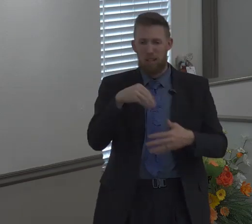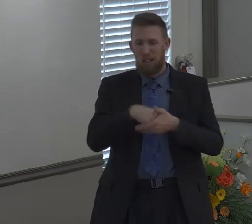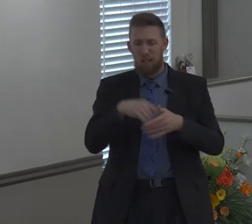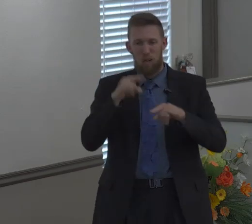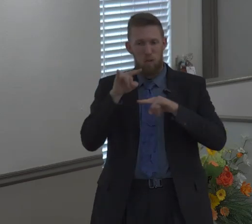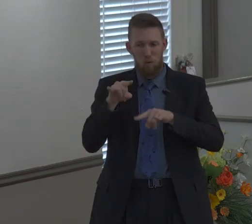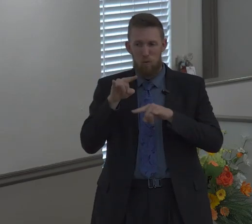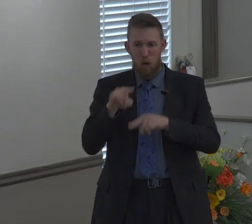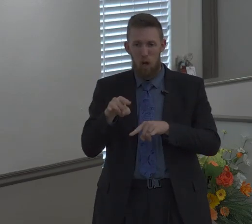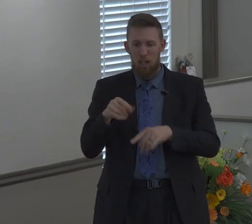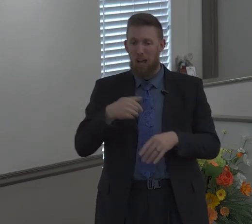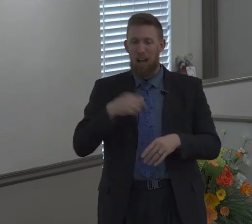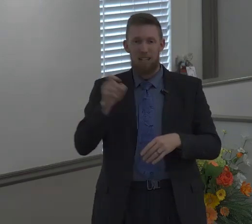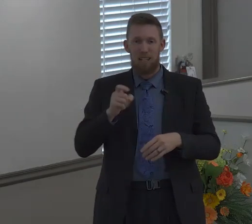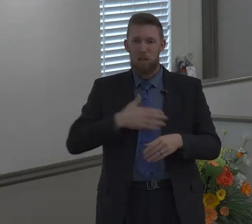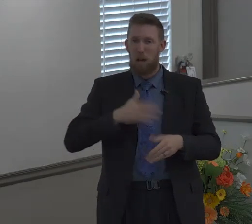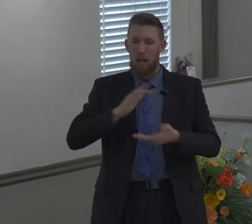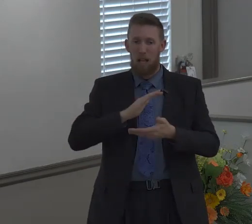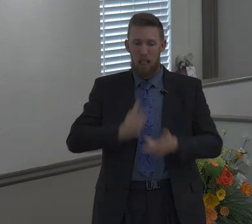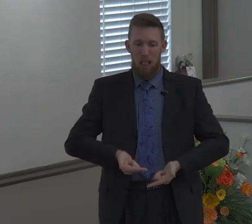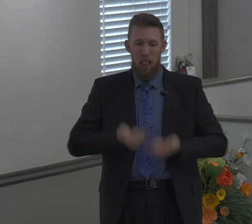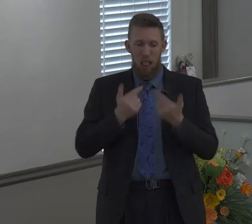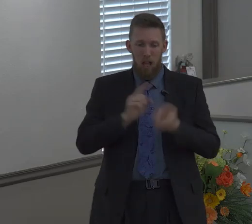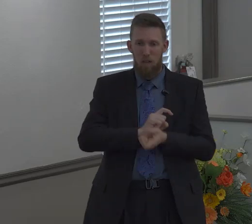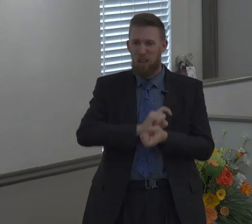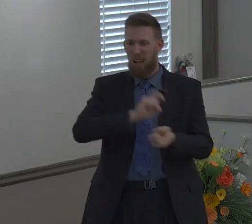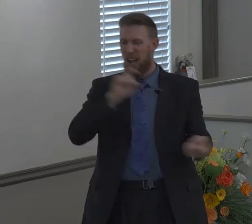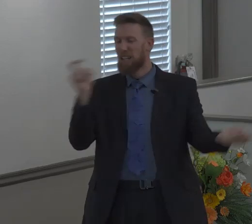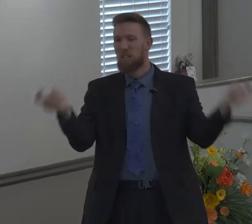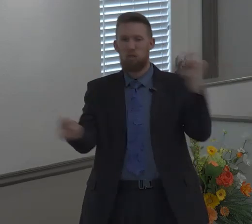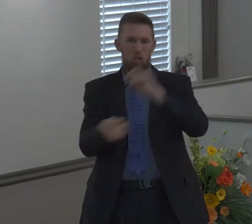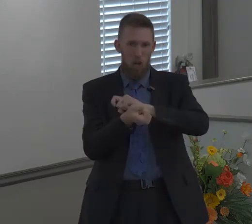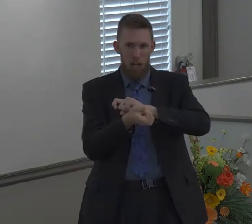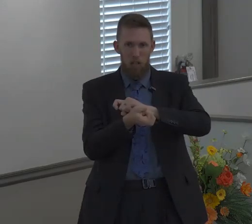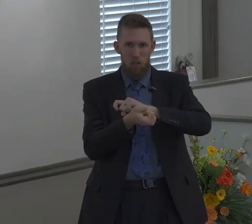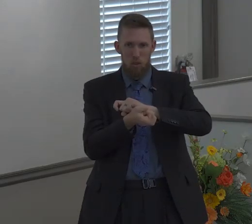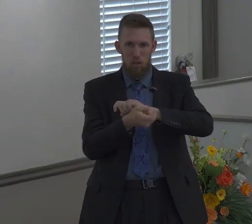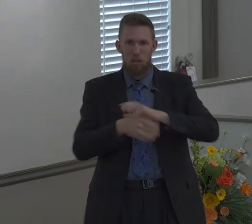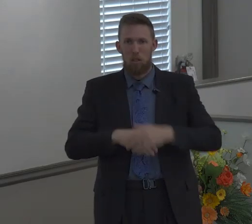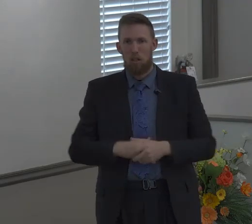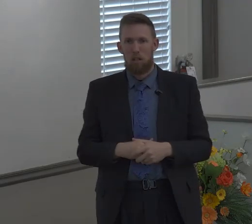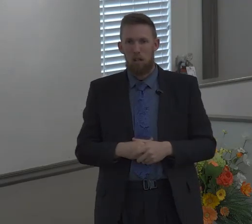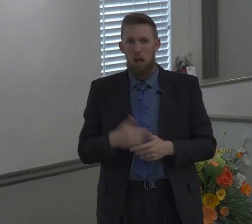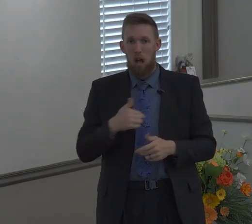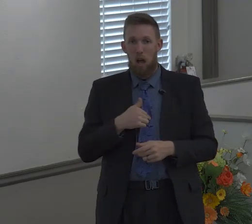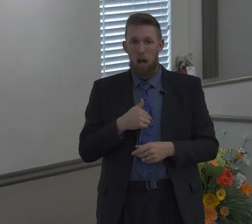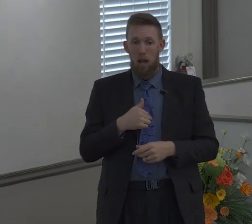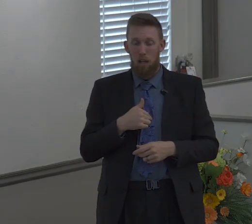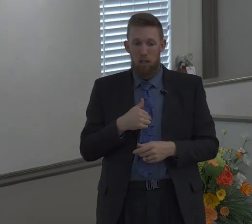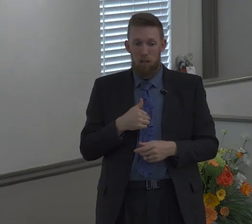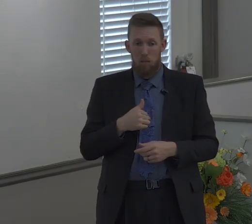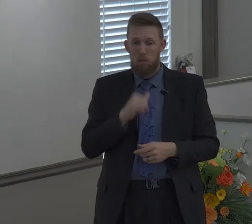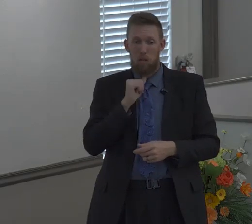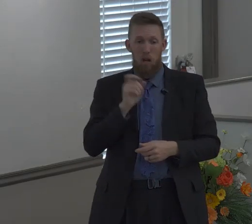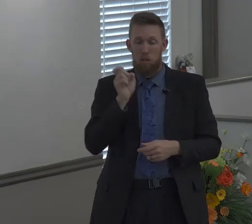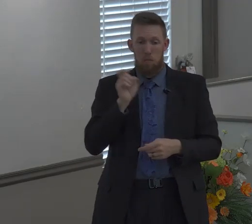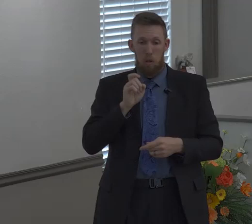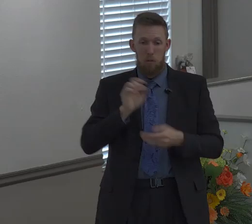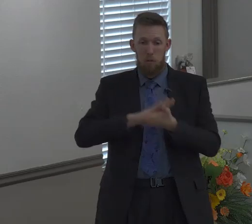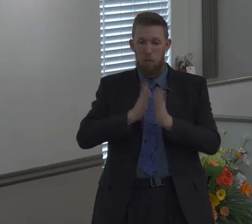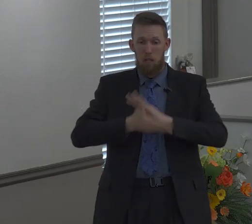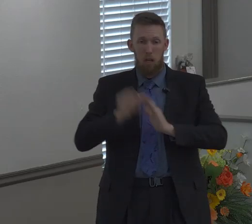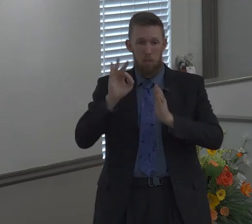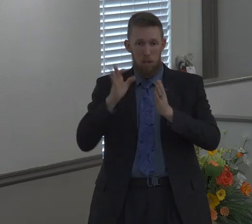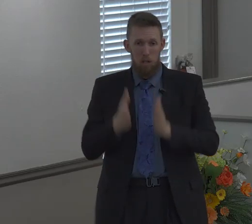a transformed life. I am the least likely guy to have ever ended up in the pulpit,